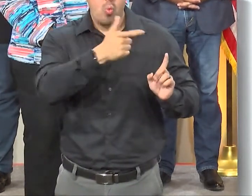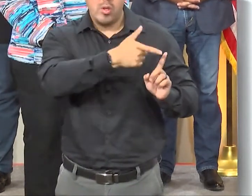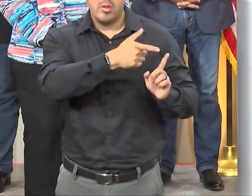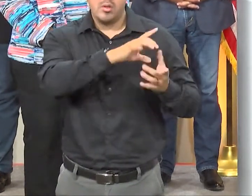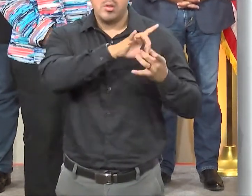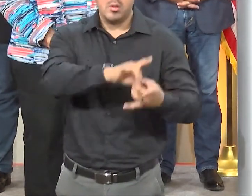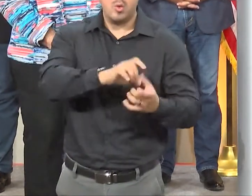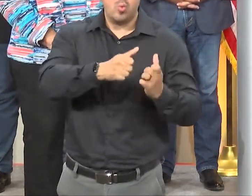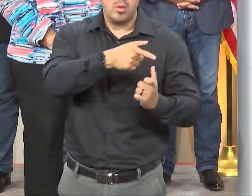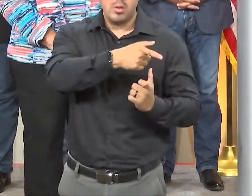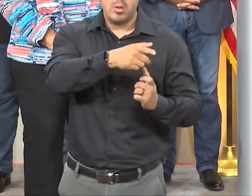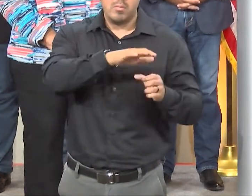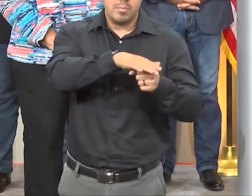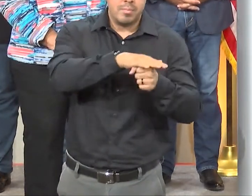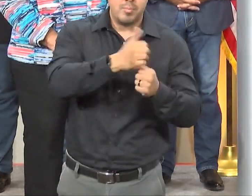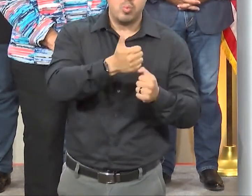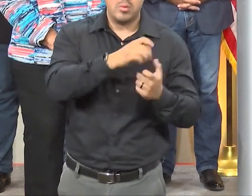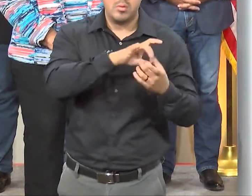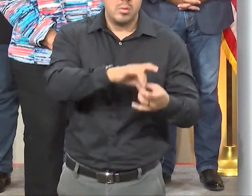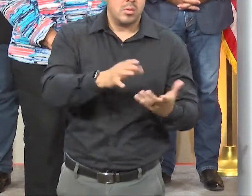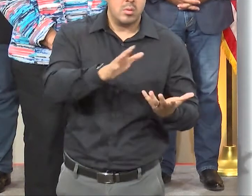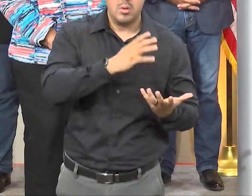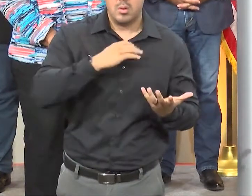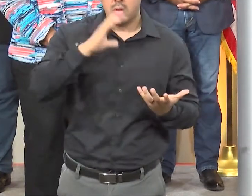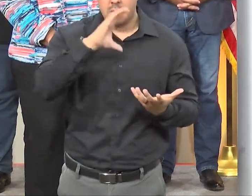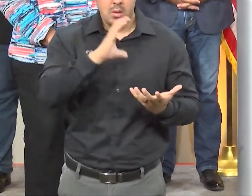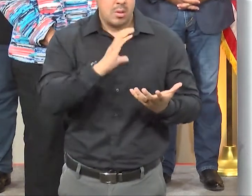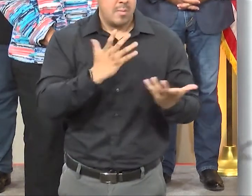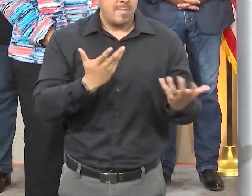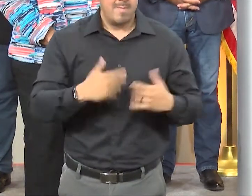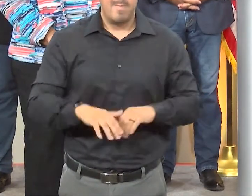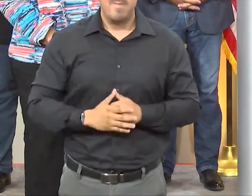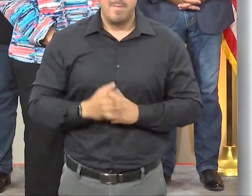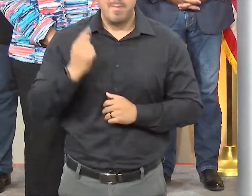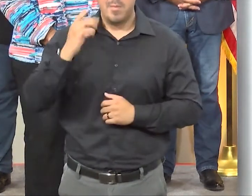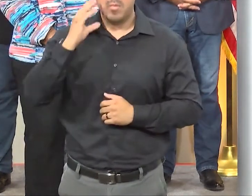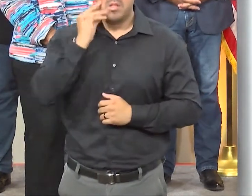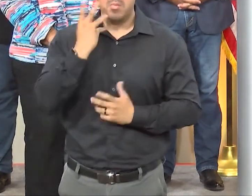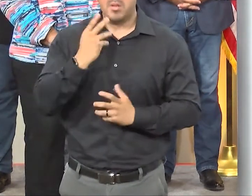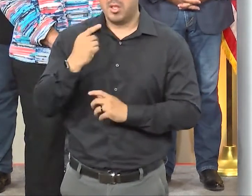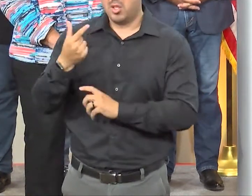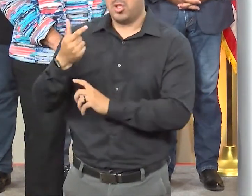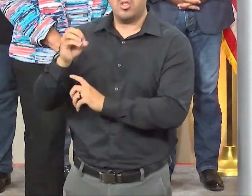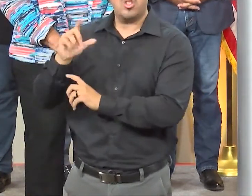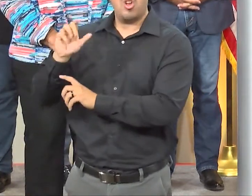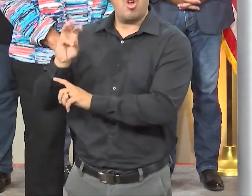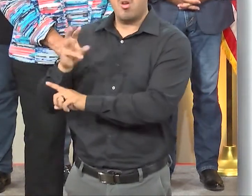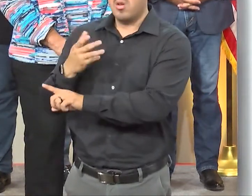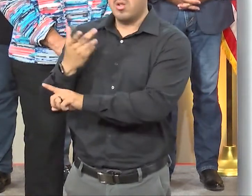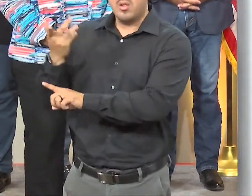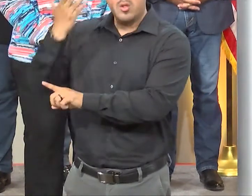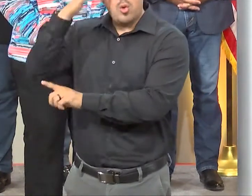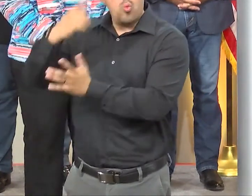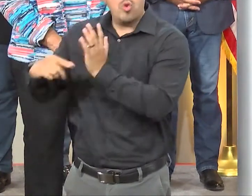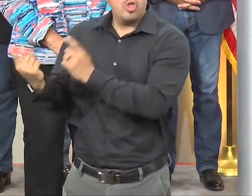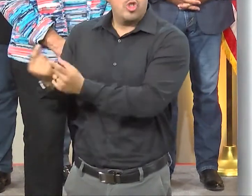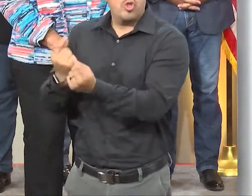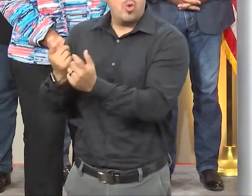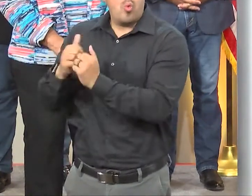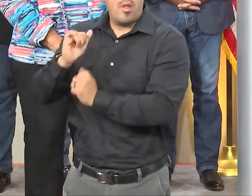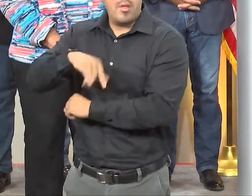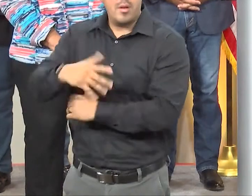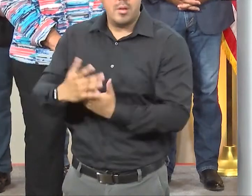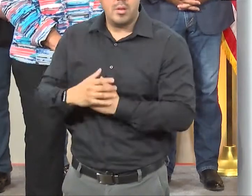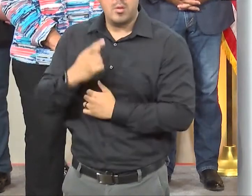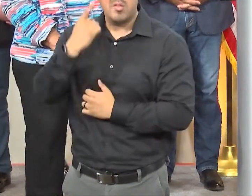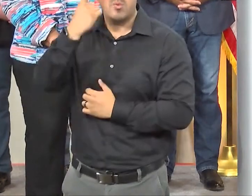they're in. Our experience has been that GLO really doesn't seem to know what they're doing on this.